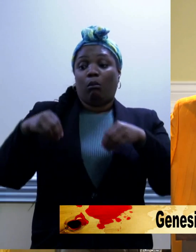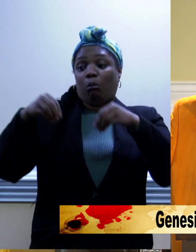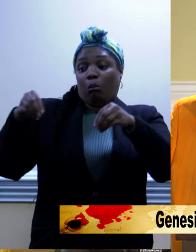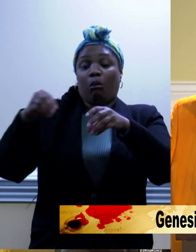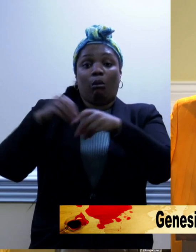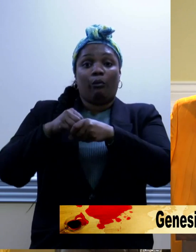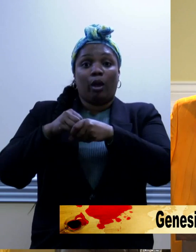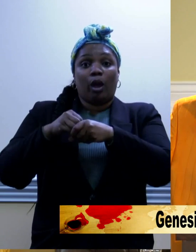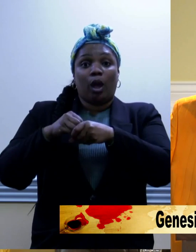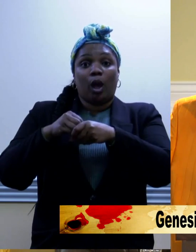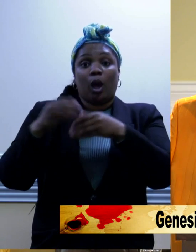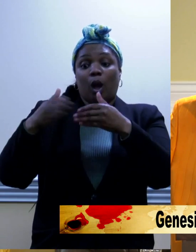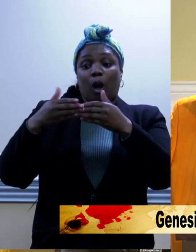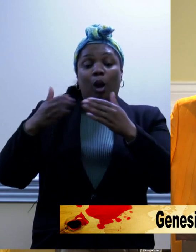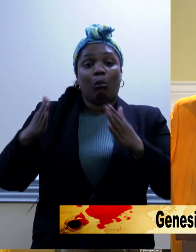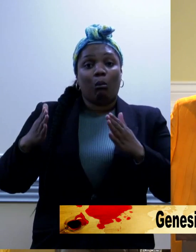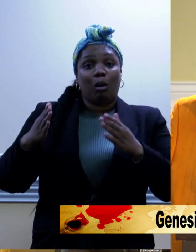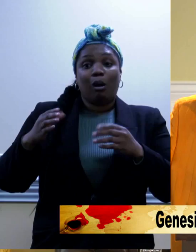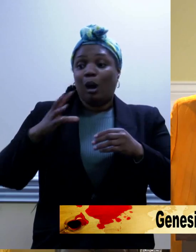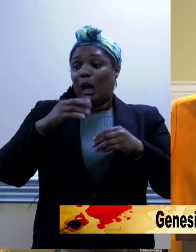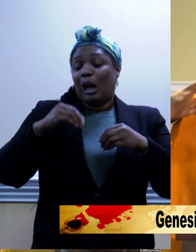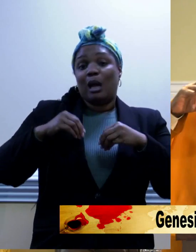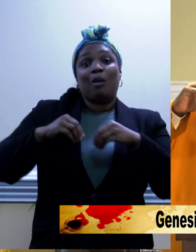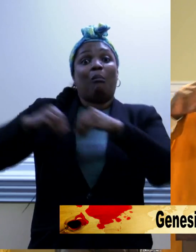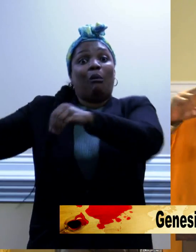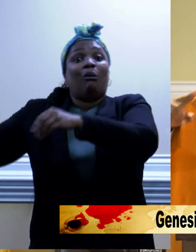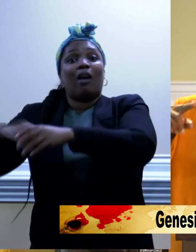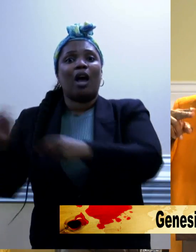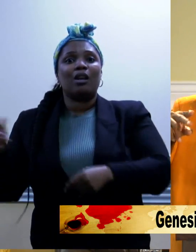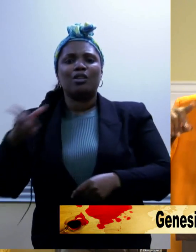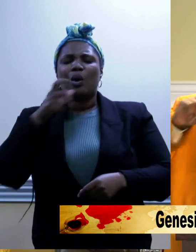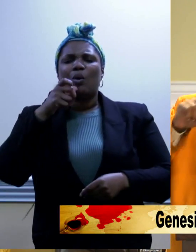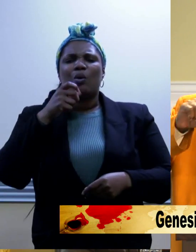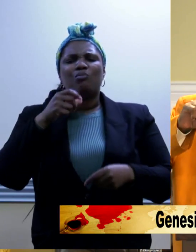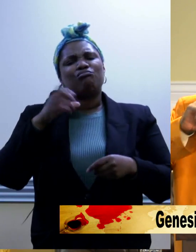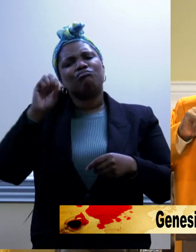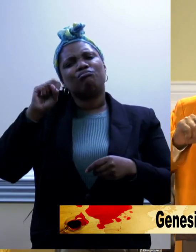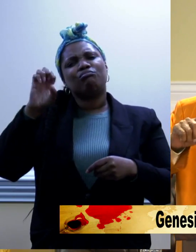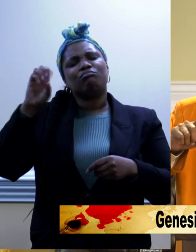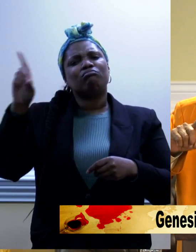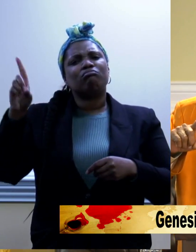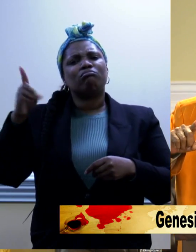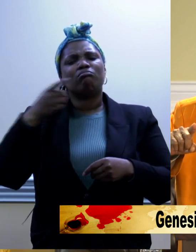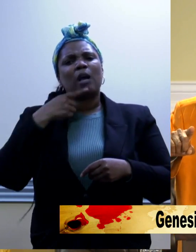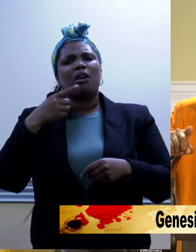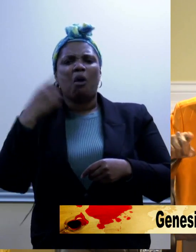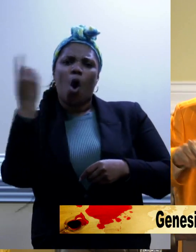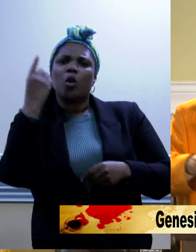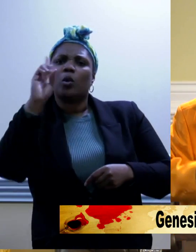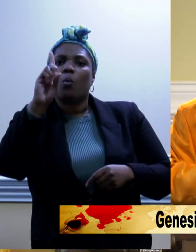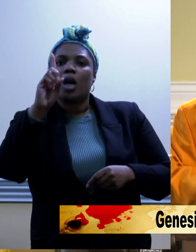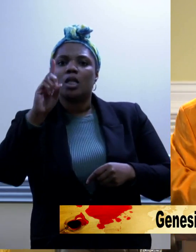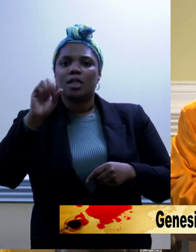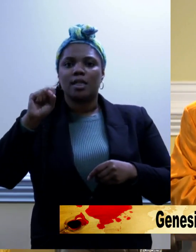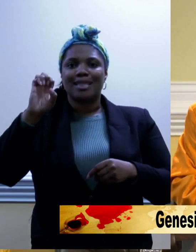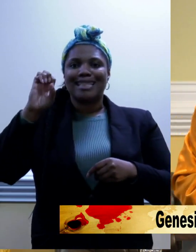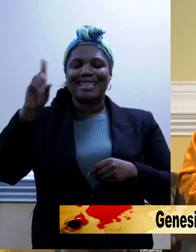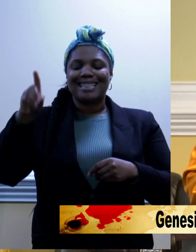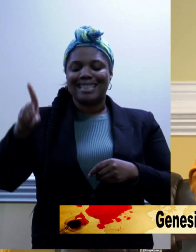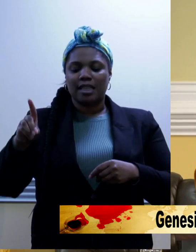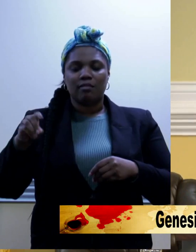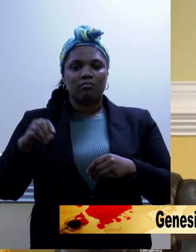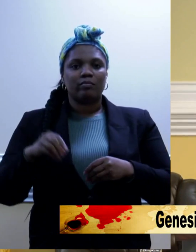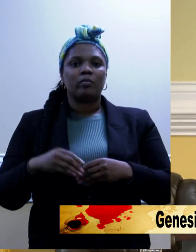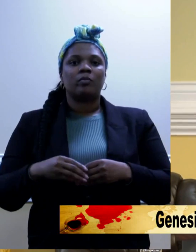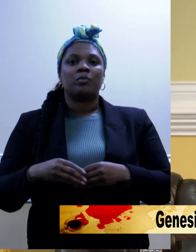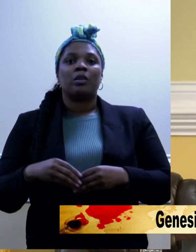neighborhood. Yeah. So whose seed is it talking about, this singular seed? Let's go into Galatians,